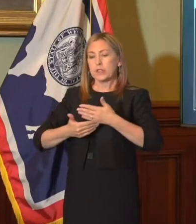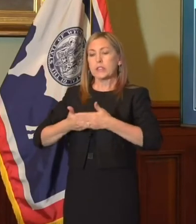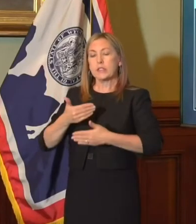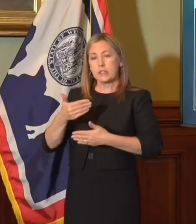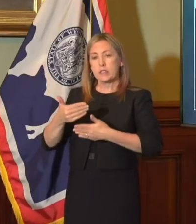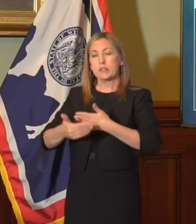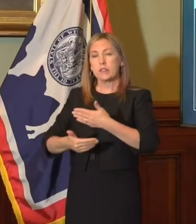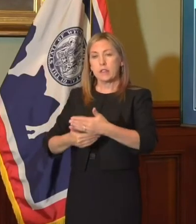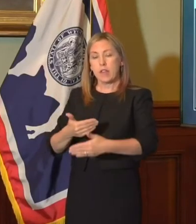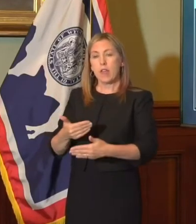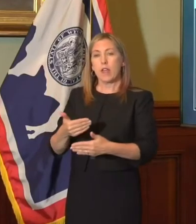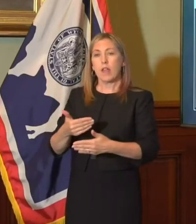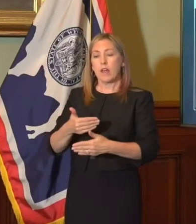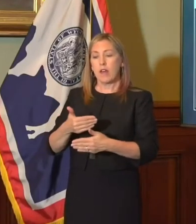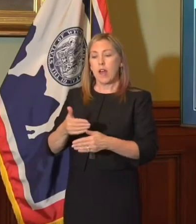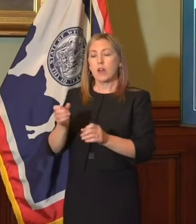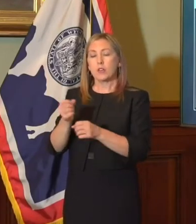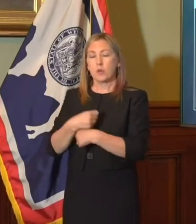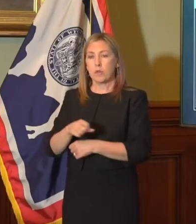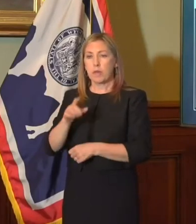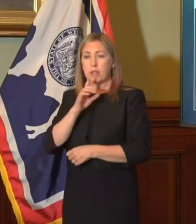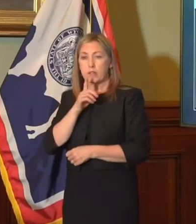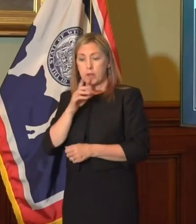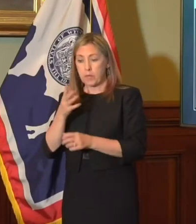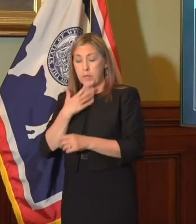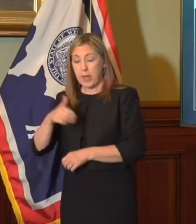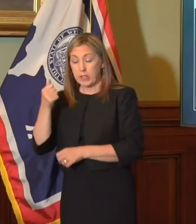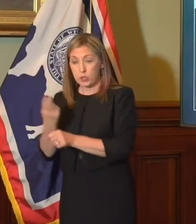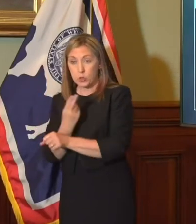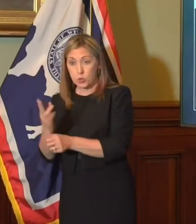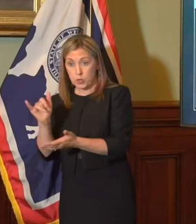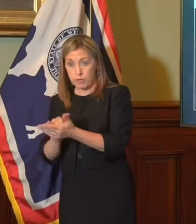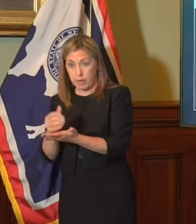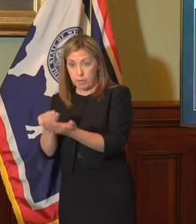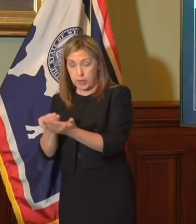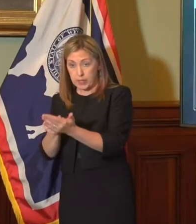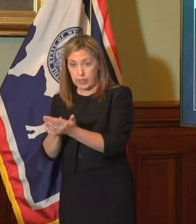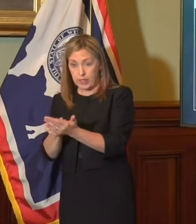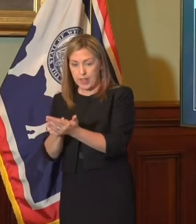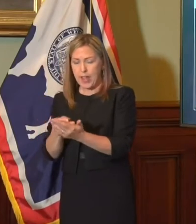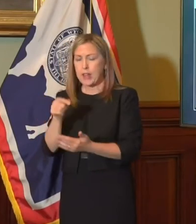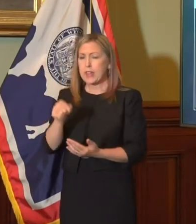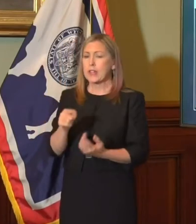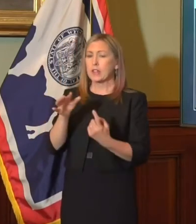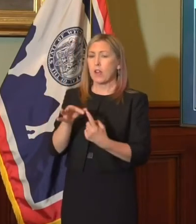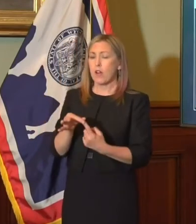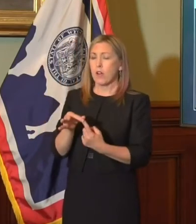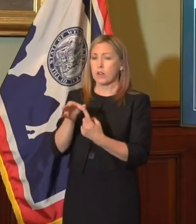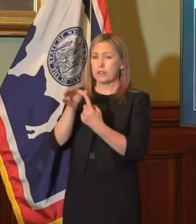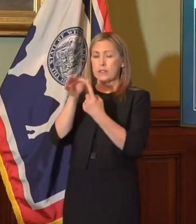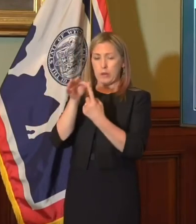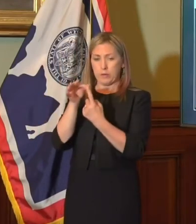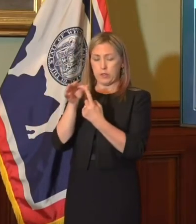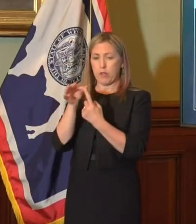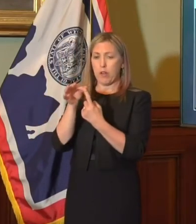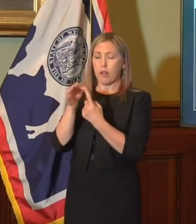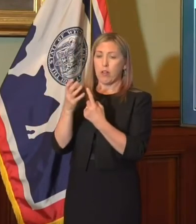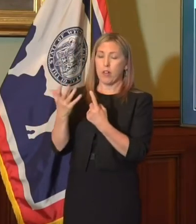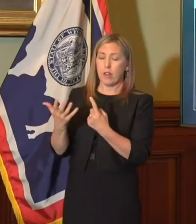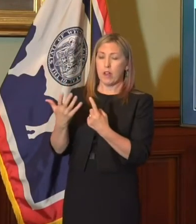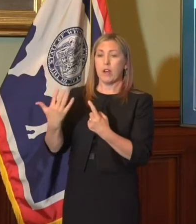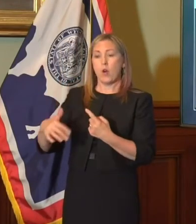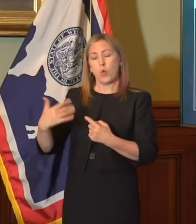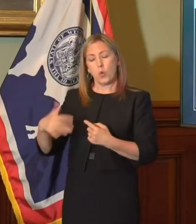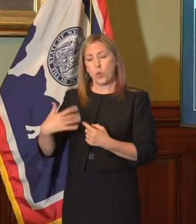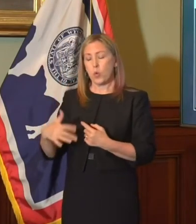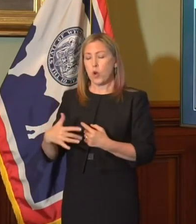make the best and most valuable use of it. These are exceptional and unprecedented, and thus call